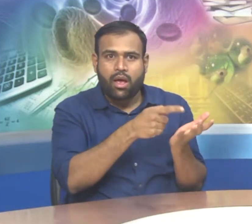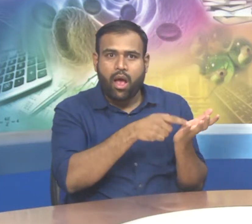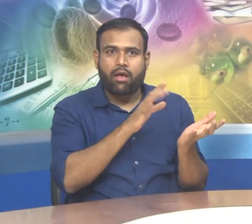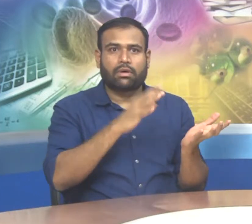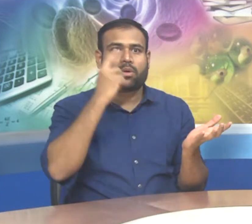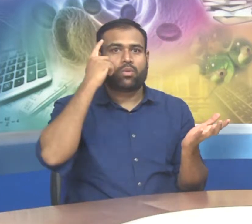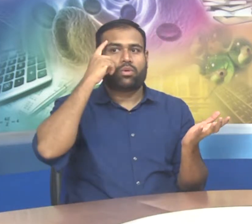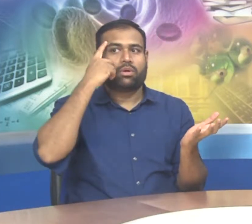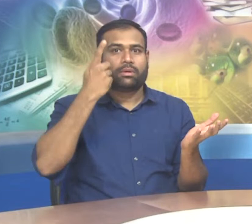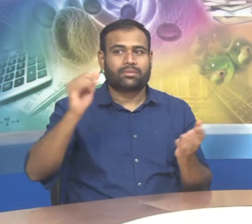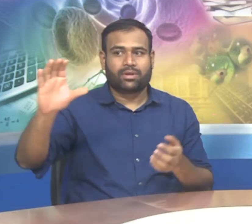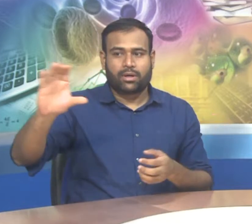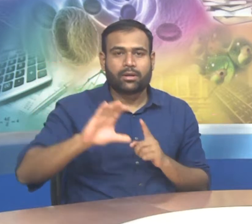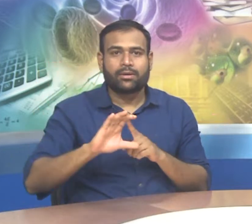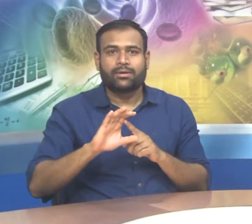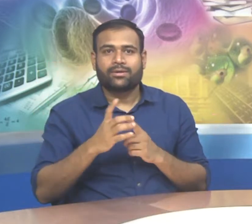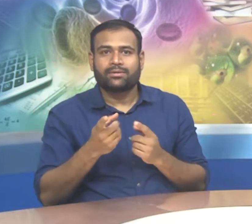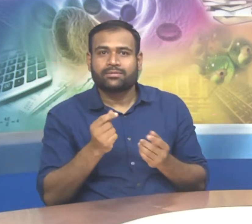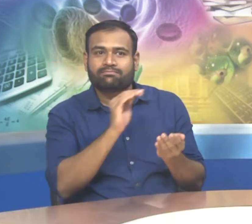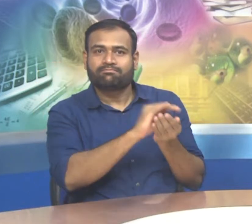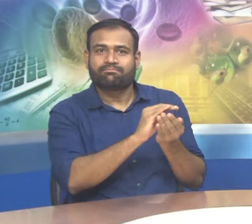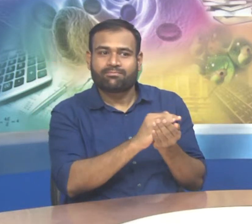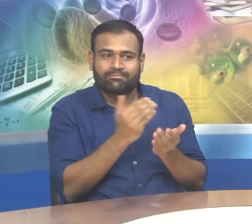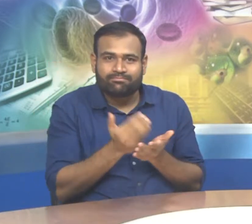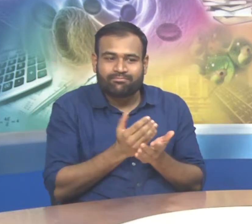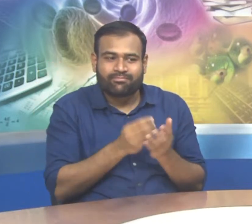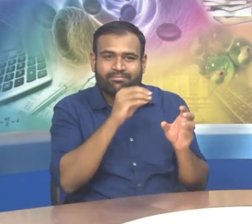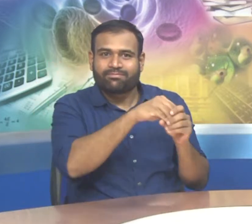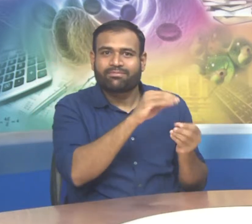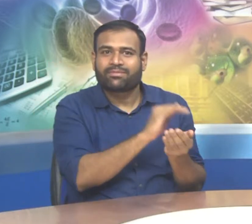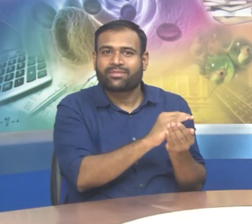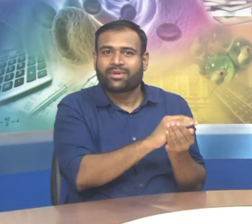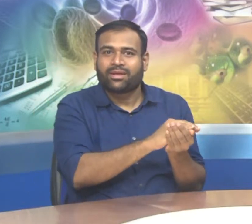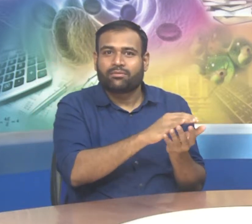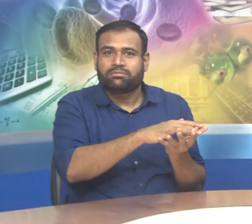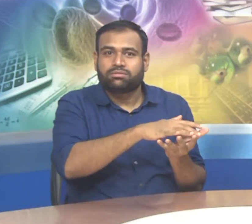thereby makes funds available for productive use.